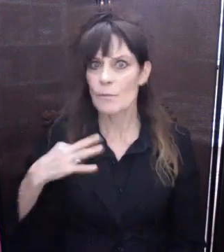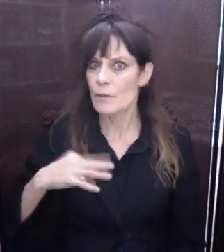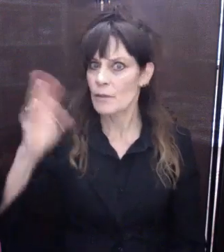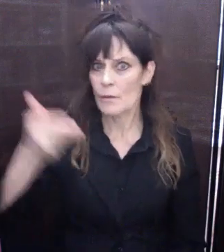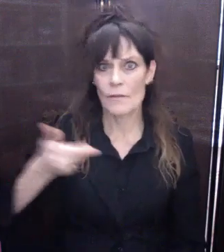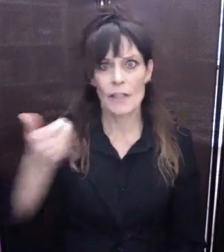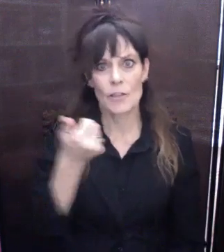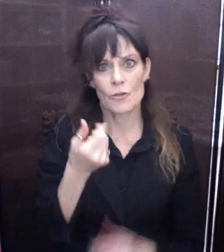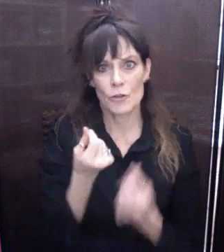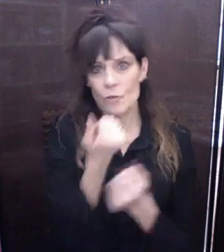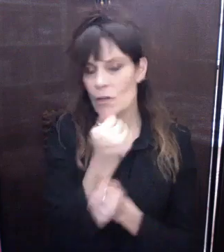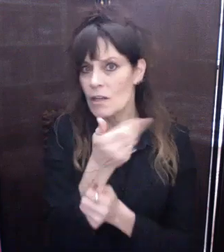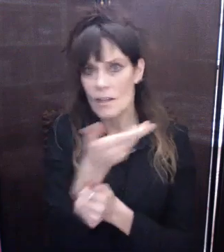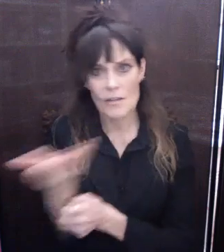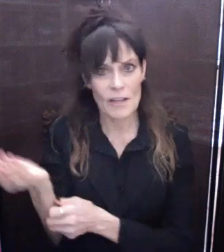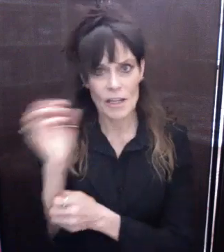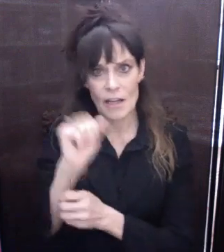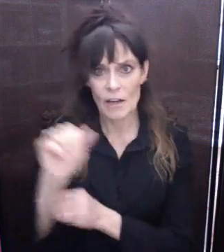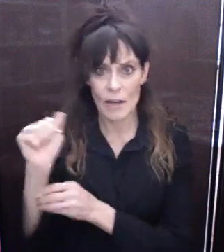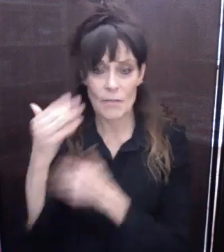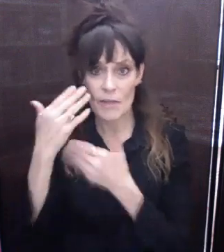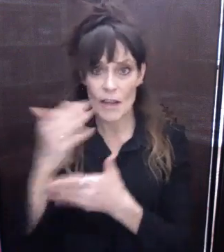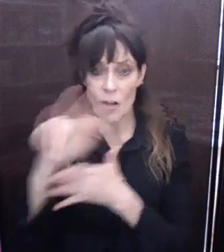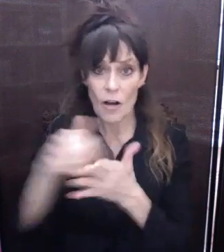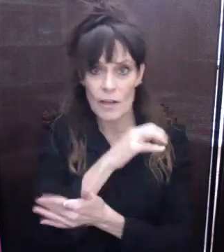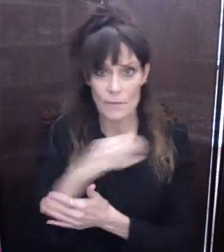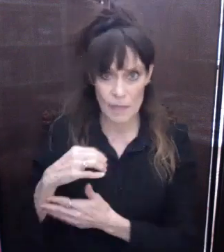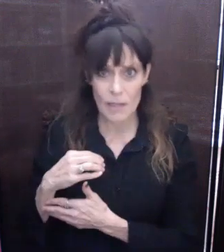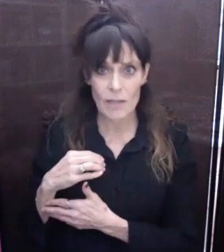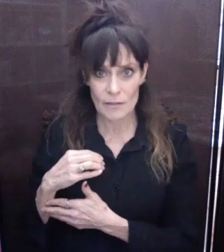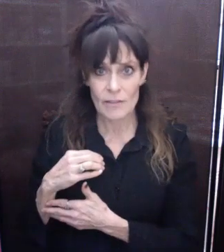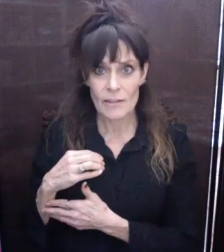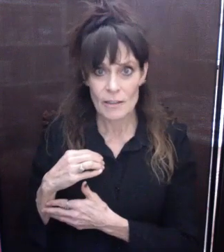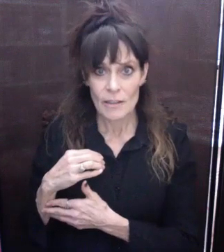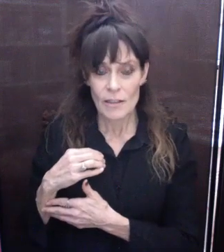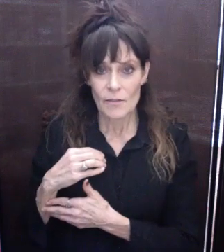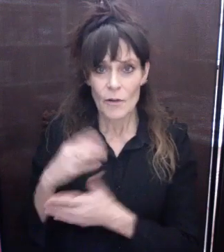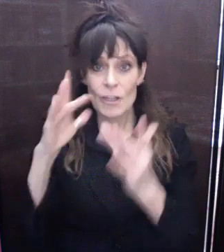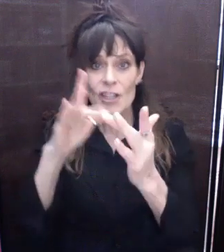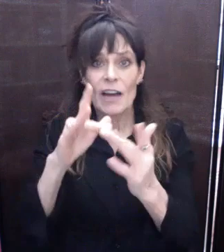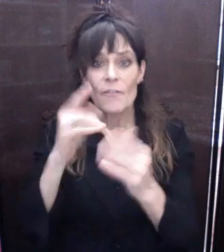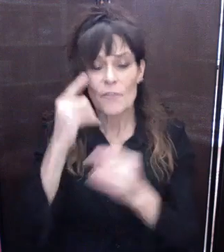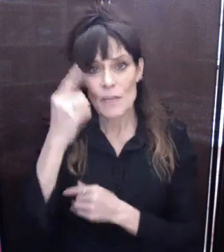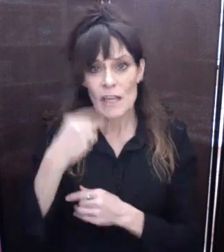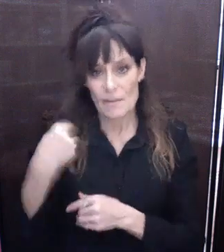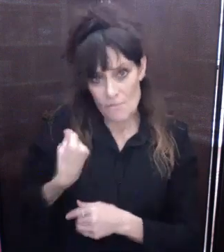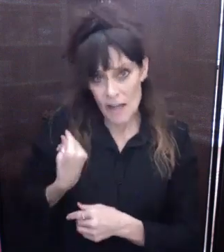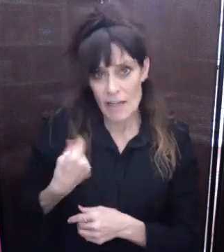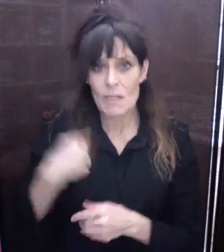in Alcoholics Anonymous. And I want to thank Paul and the committee for reaching out to me and inviting me to come participate. Hopefully